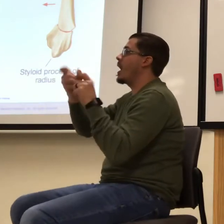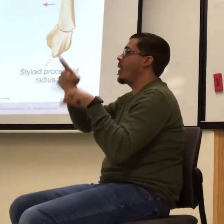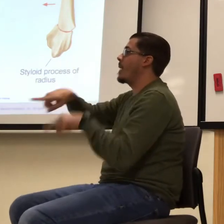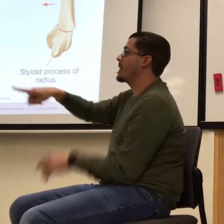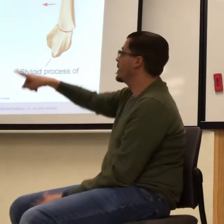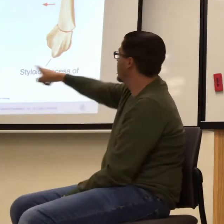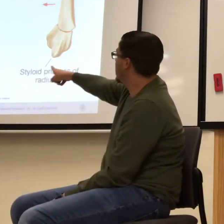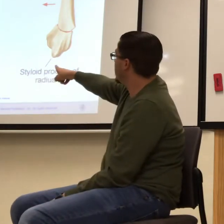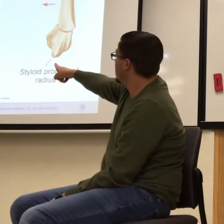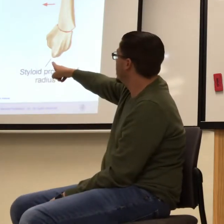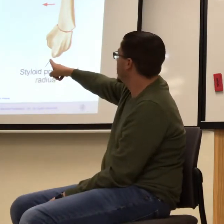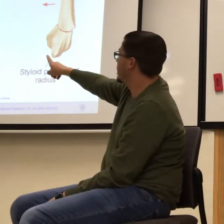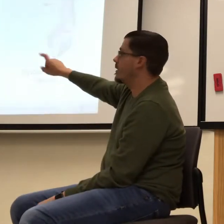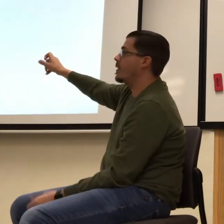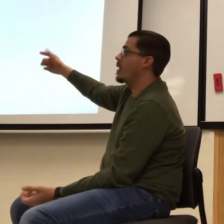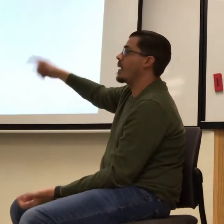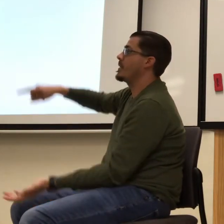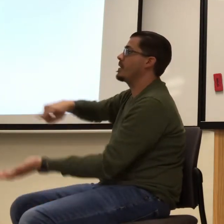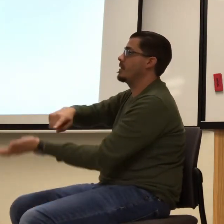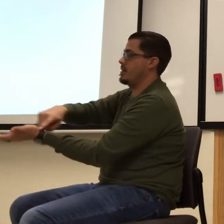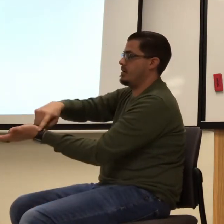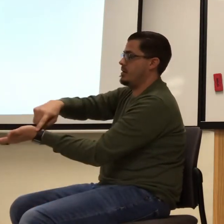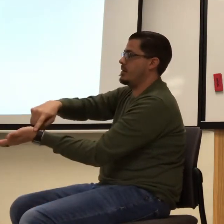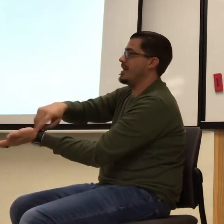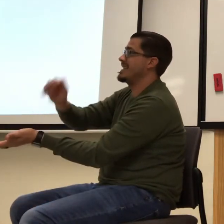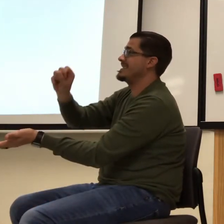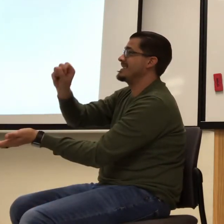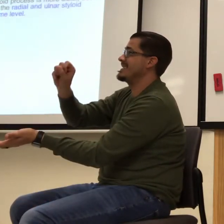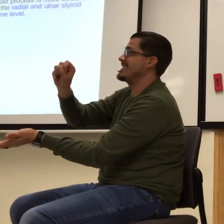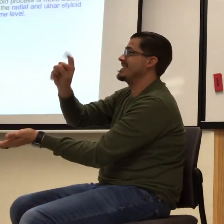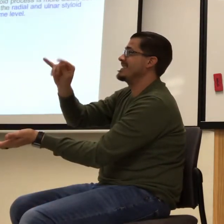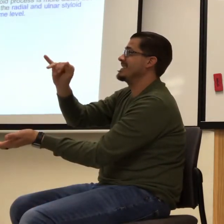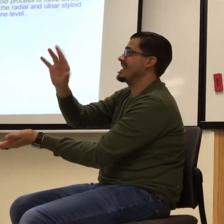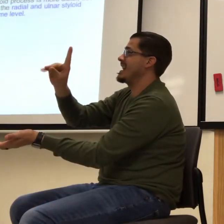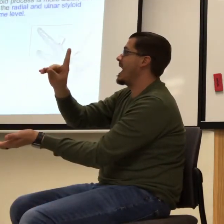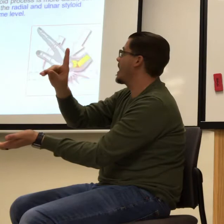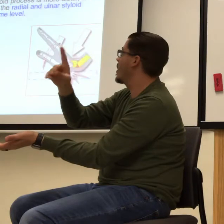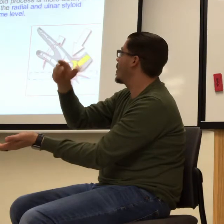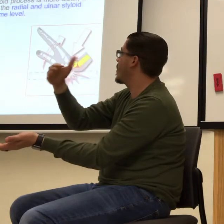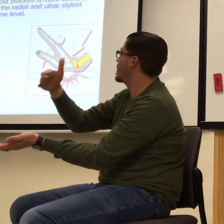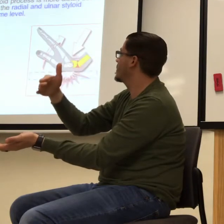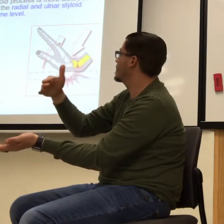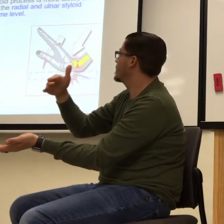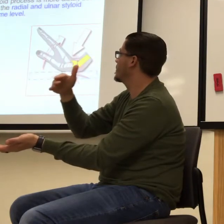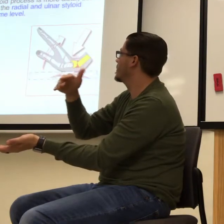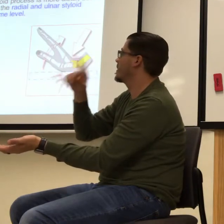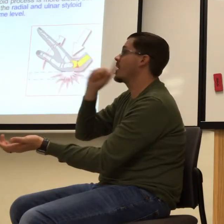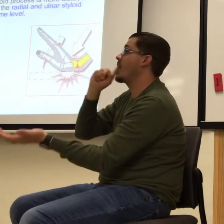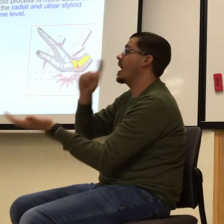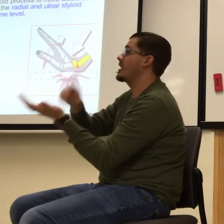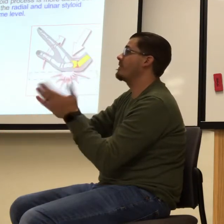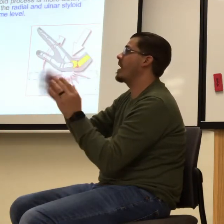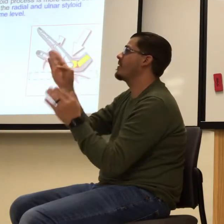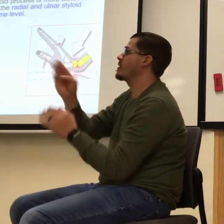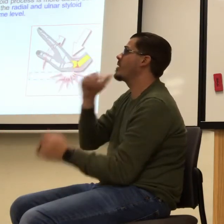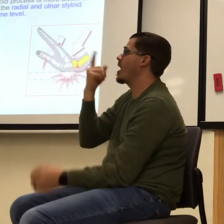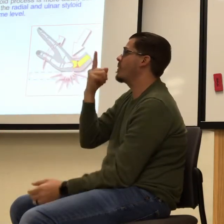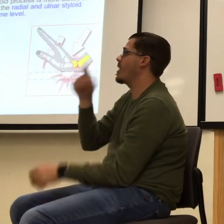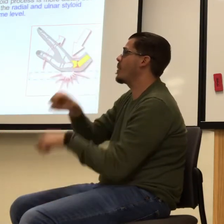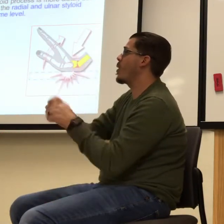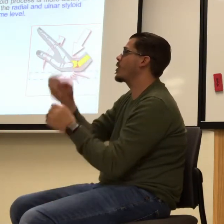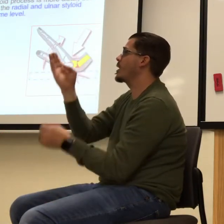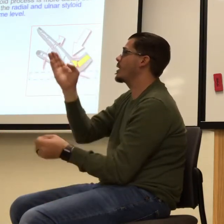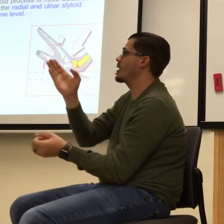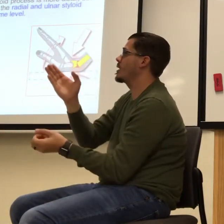styloid process of the radius in an X-ray, you could identify the fracture by not just the broken bone, but pay